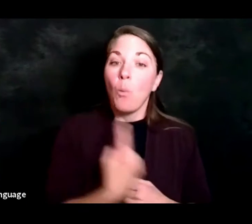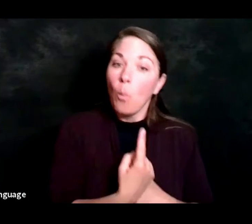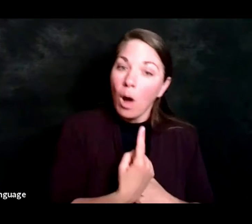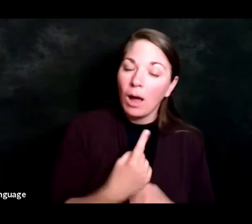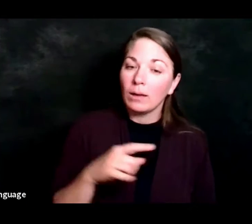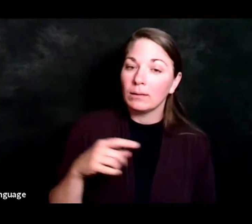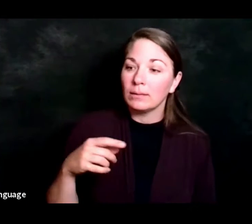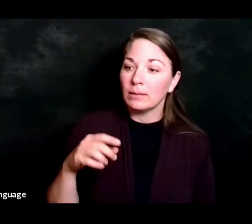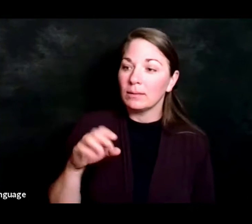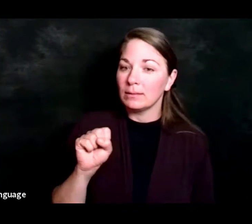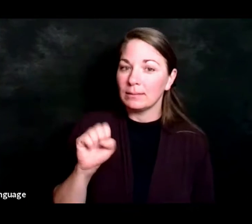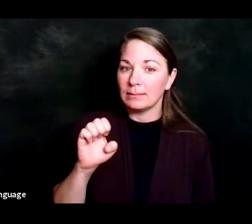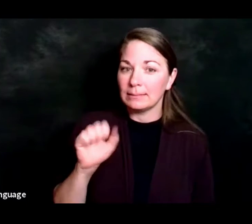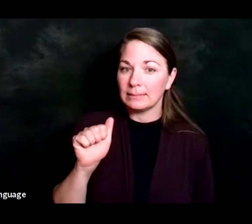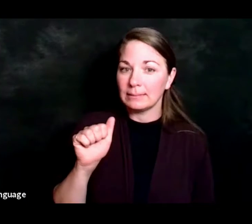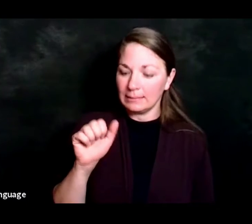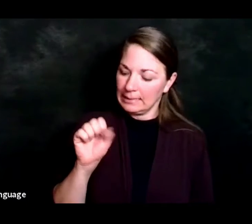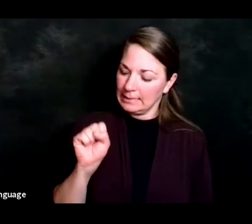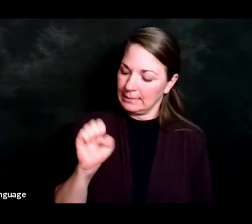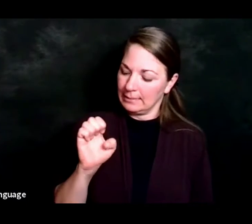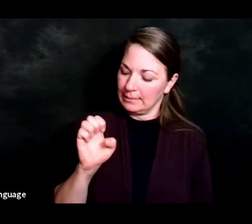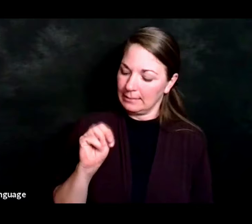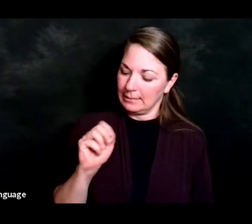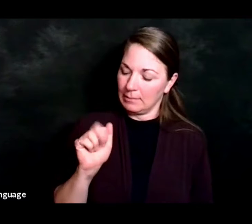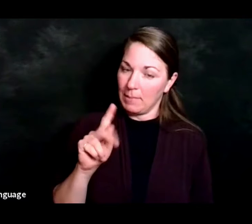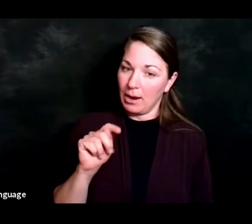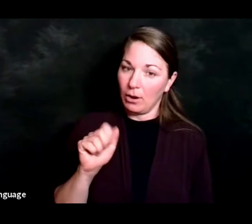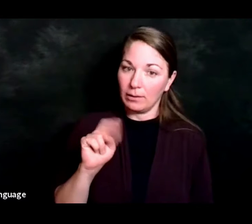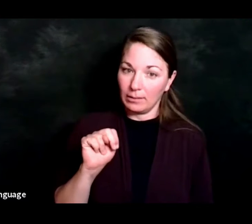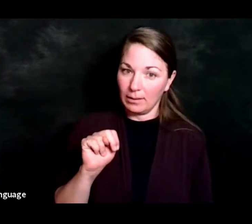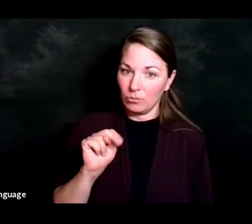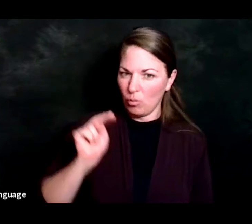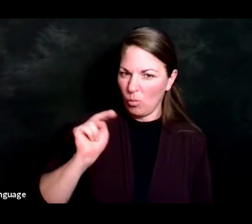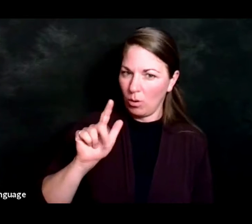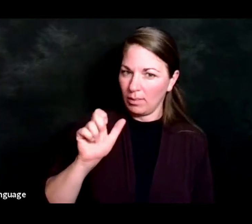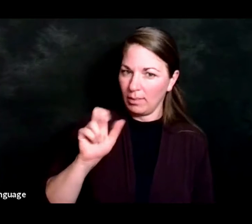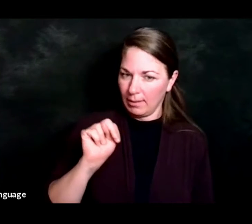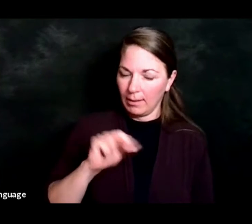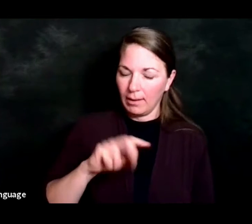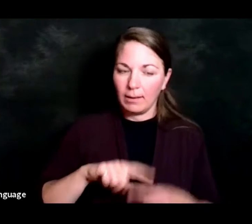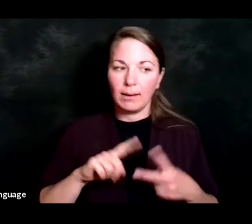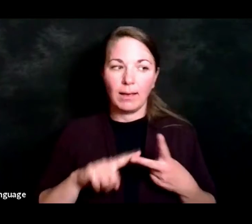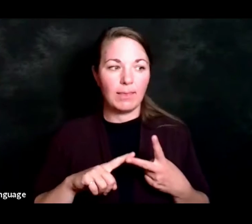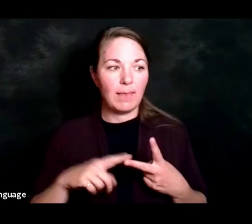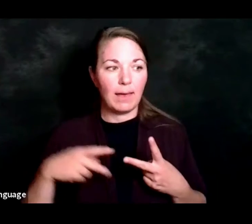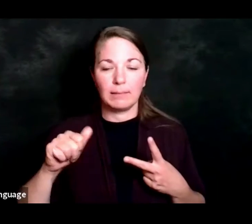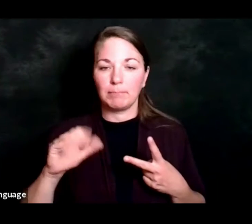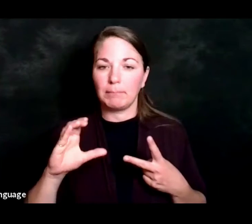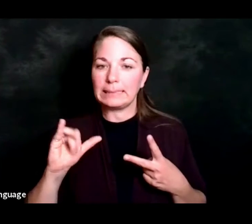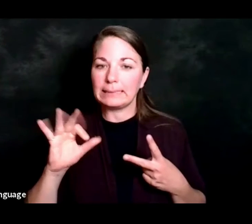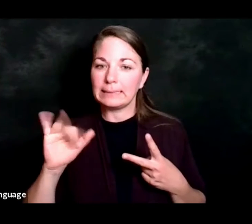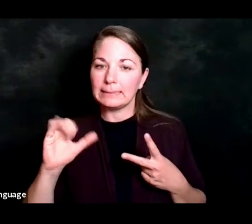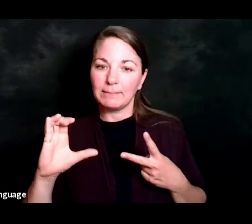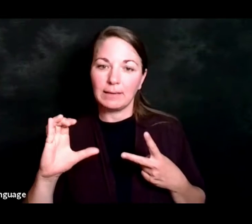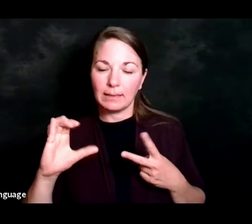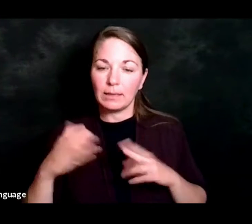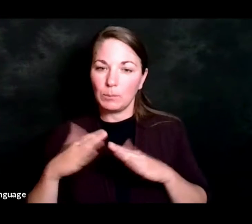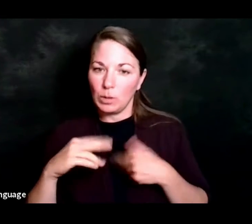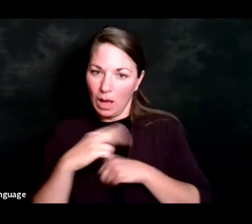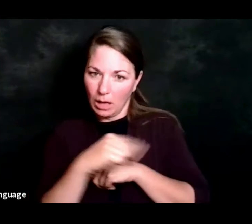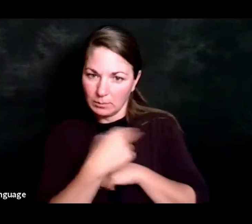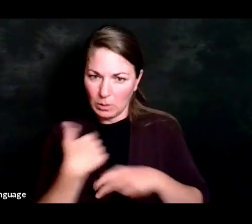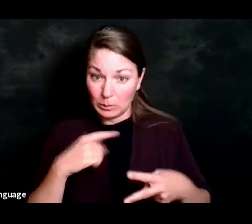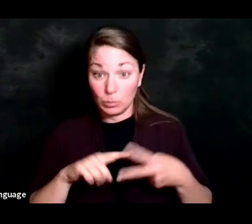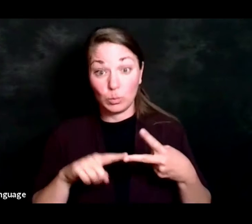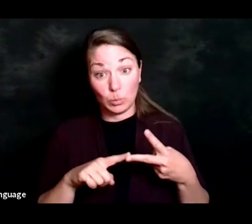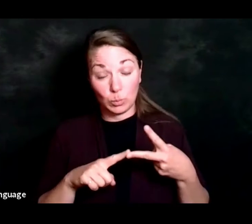nurse down at Pacific Communities Hospital. So they're both Samaritan hospitals in Lincoln County. And both of